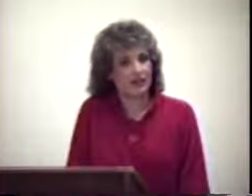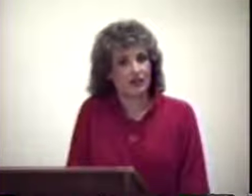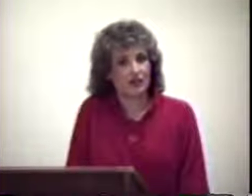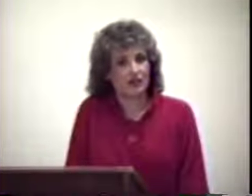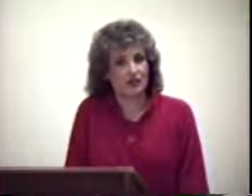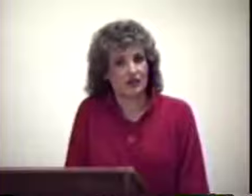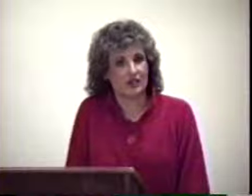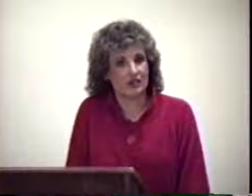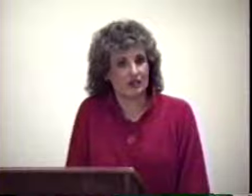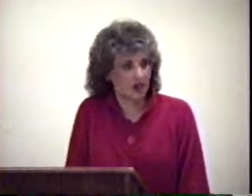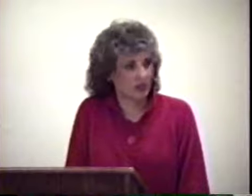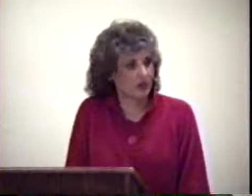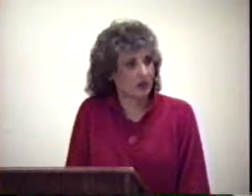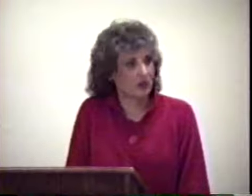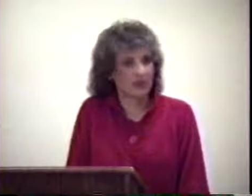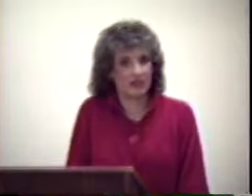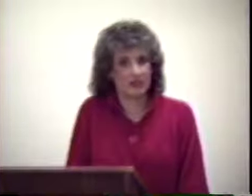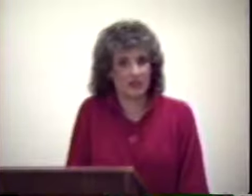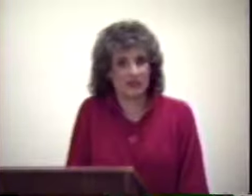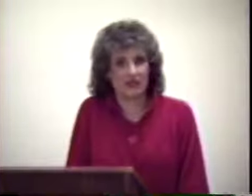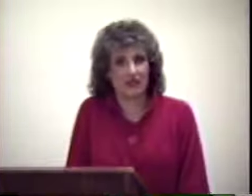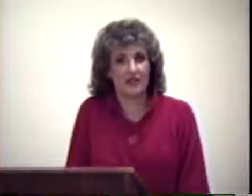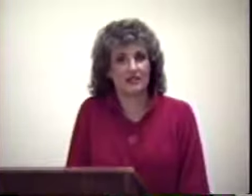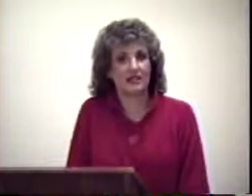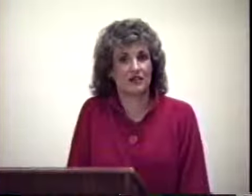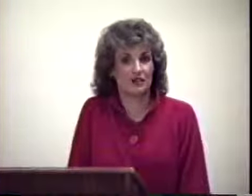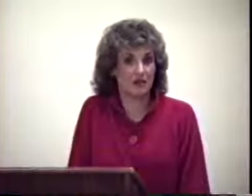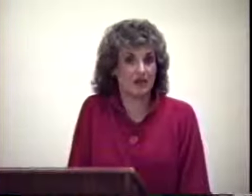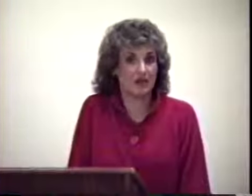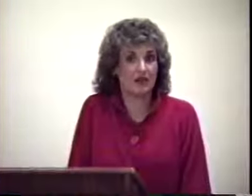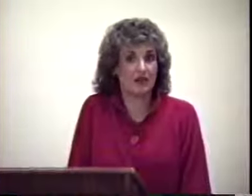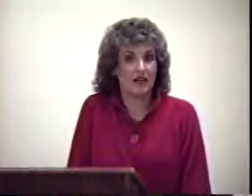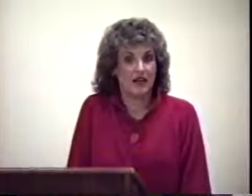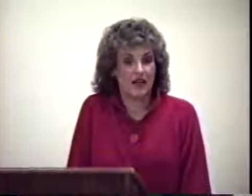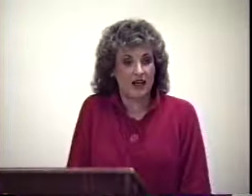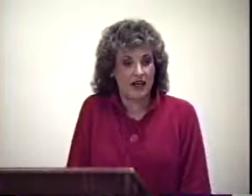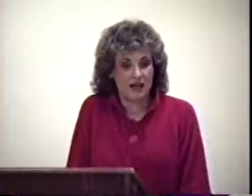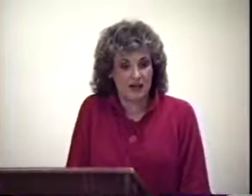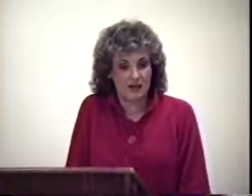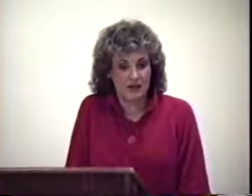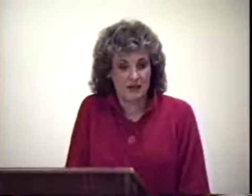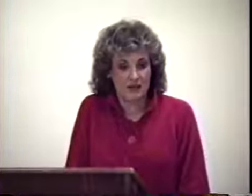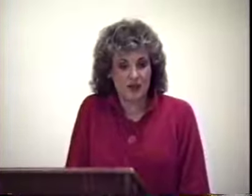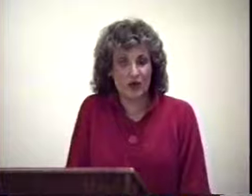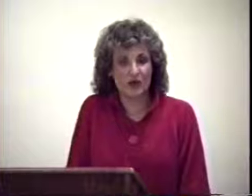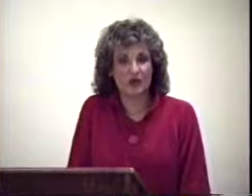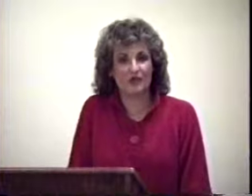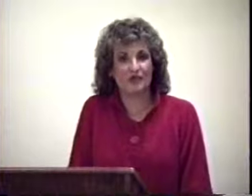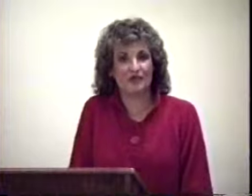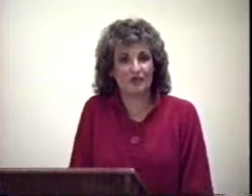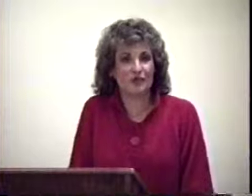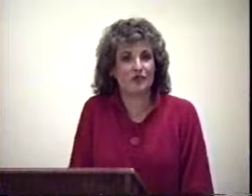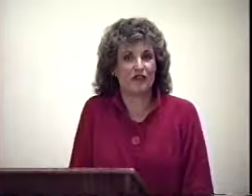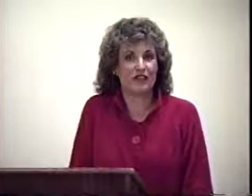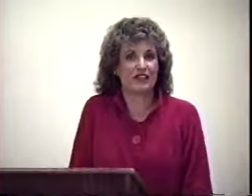the culture that Willie's brought in has been a real asset to me. And probably one of the most fun things